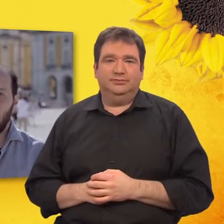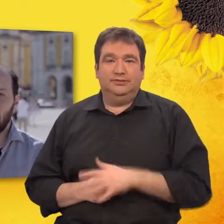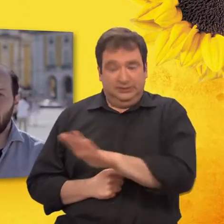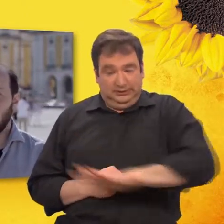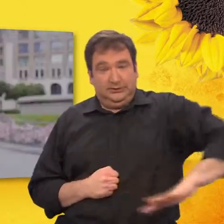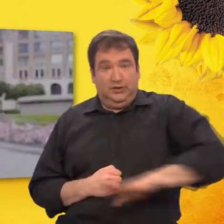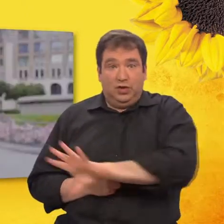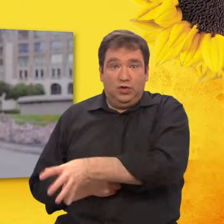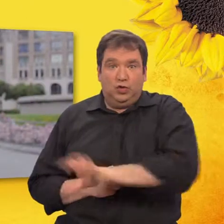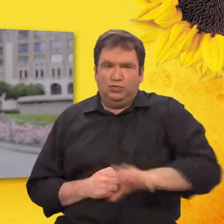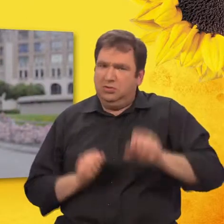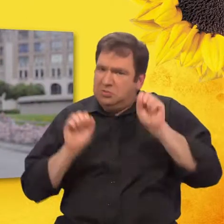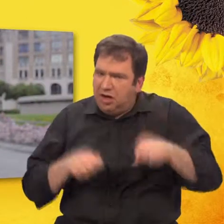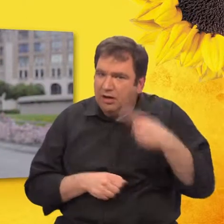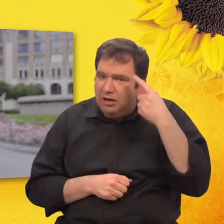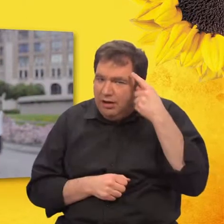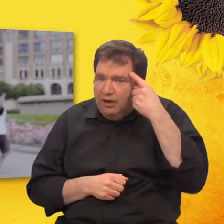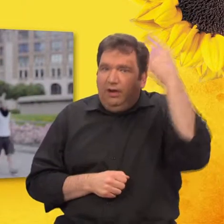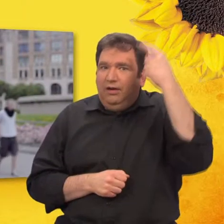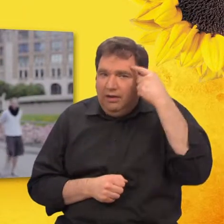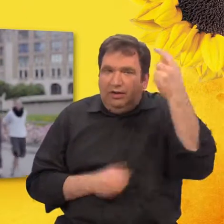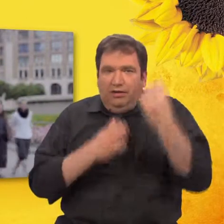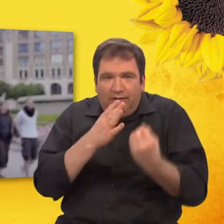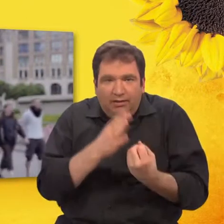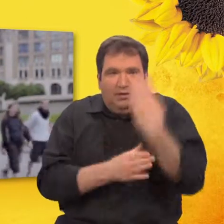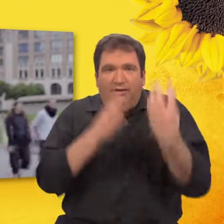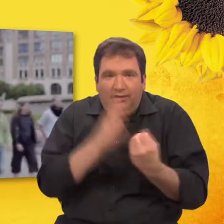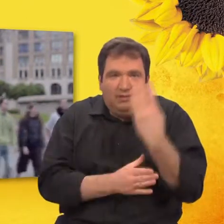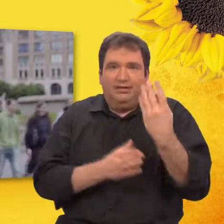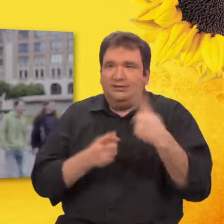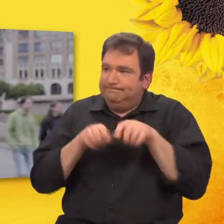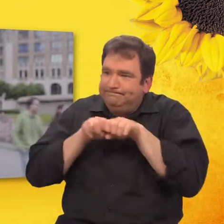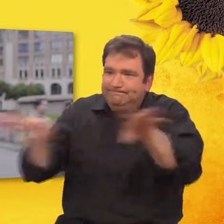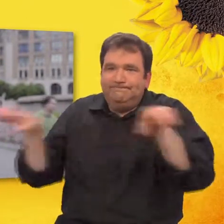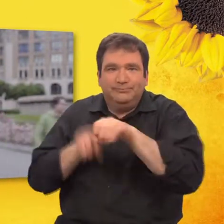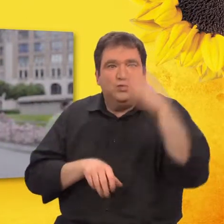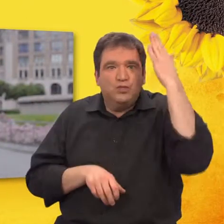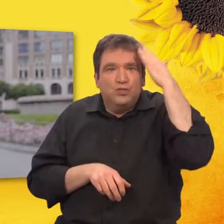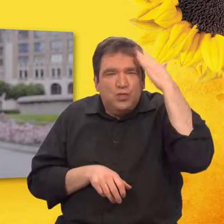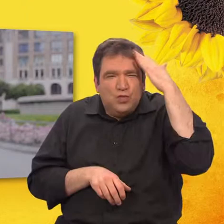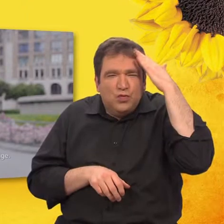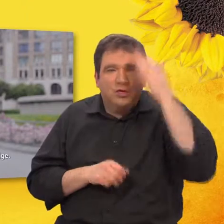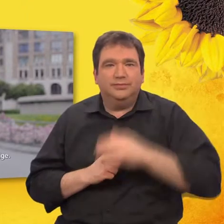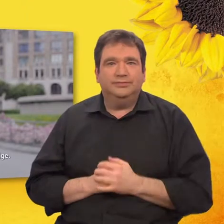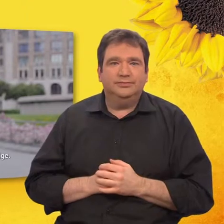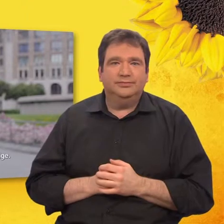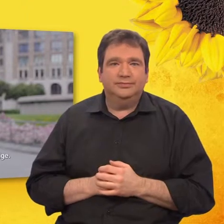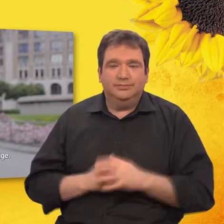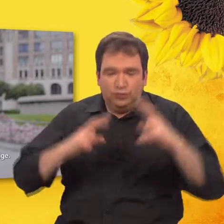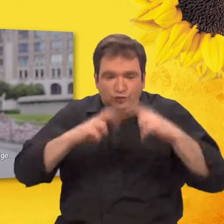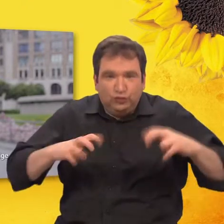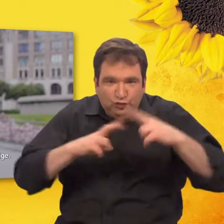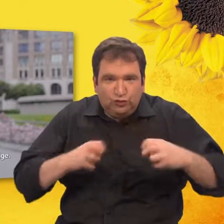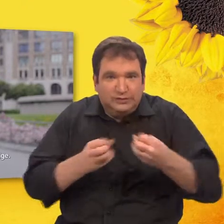na Europa do Sul. Los países del sur son países donde existe una gran capacidad de inventar, de innovar, de